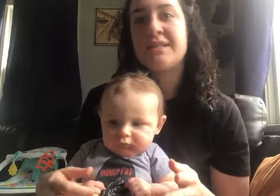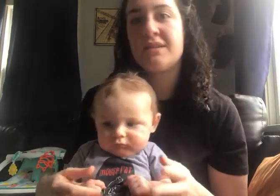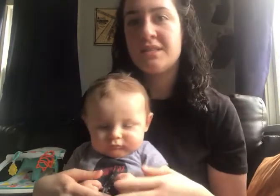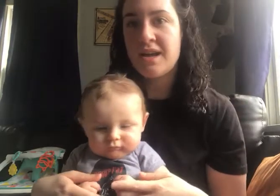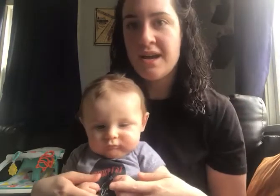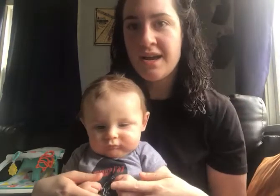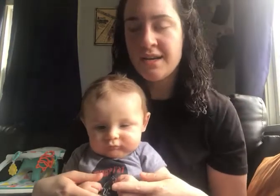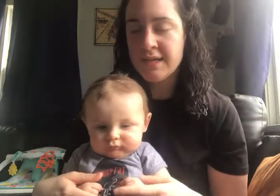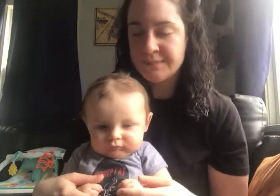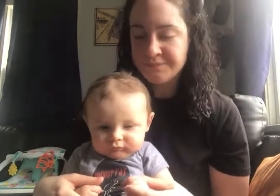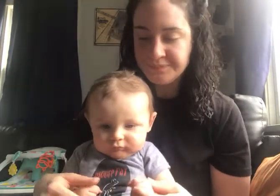he's all done.